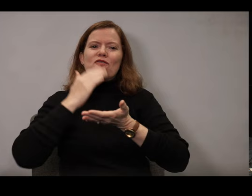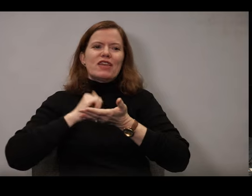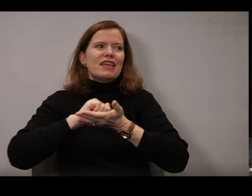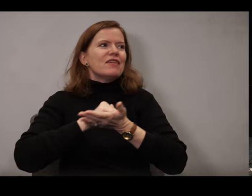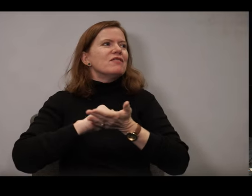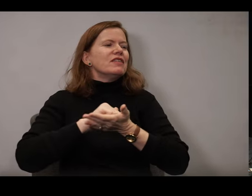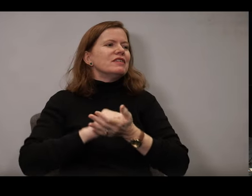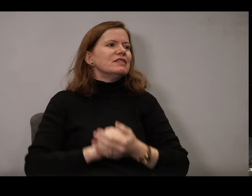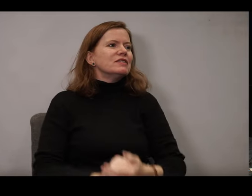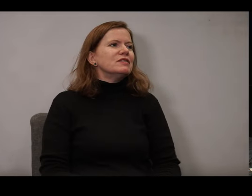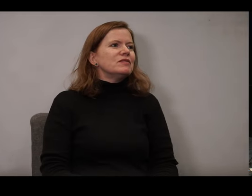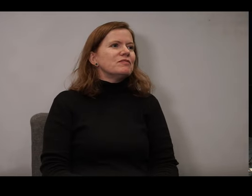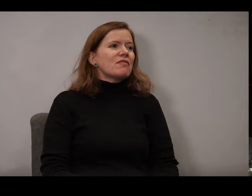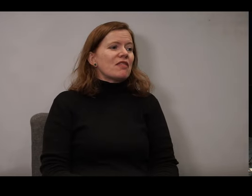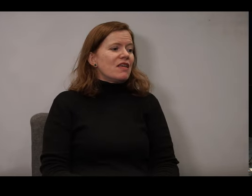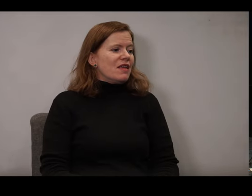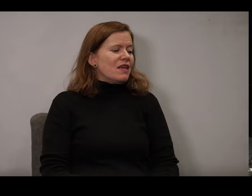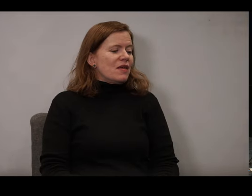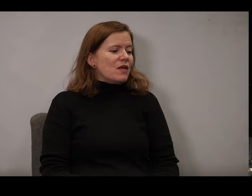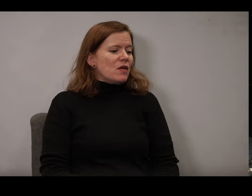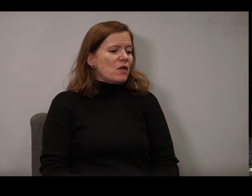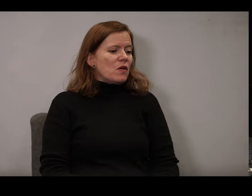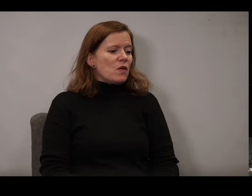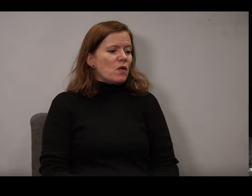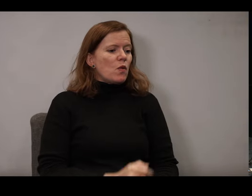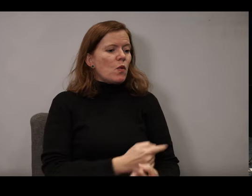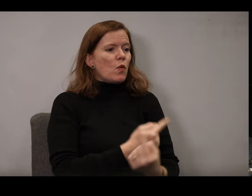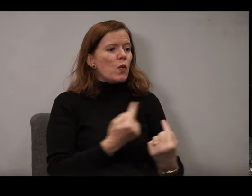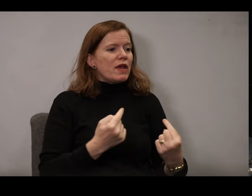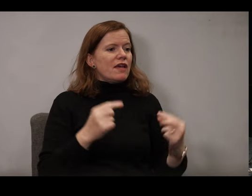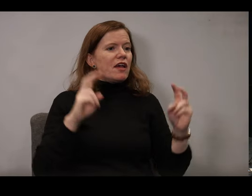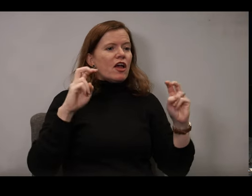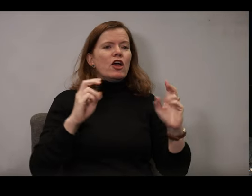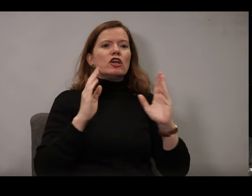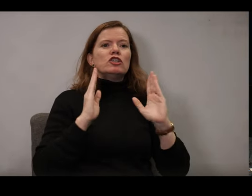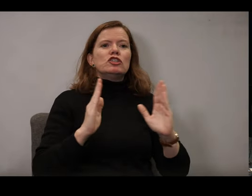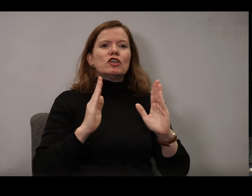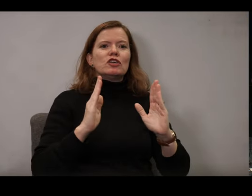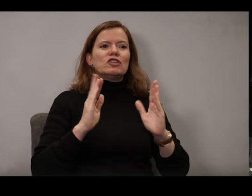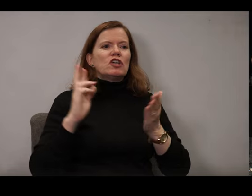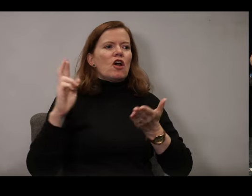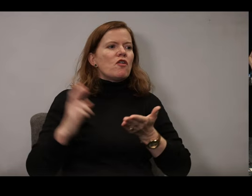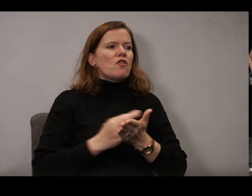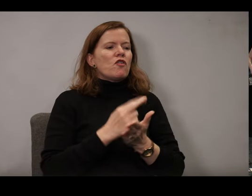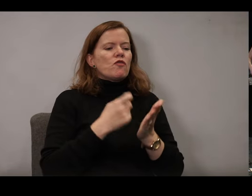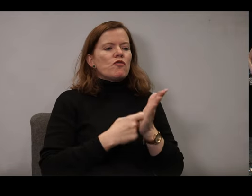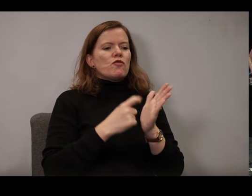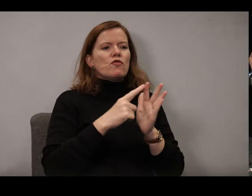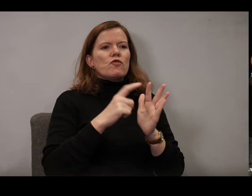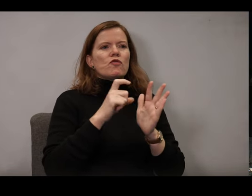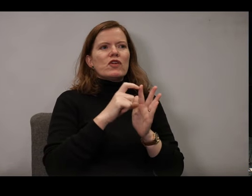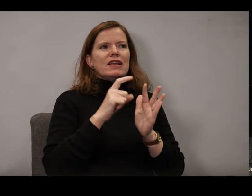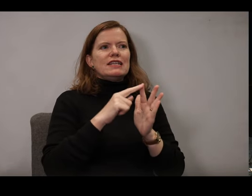story, and this is our story. We are the church of the redeemed. Let's sing.